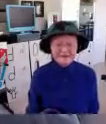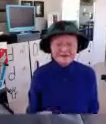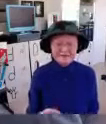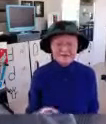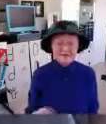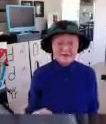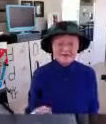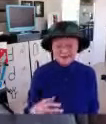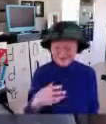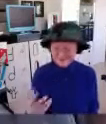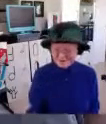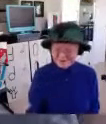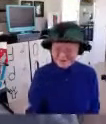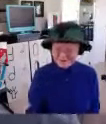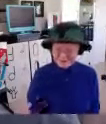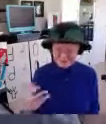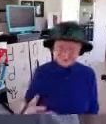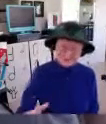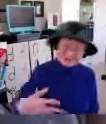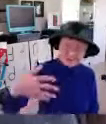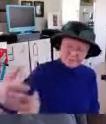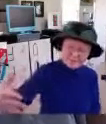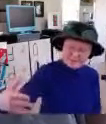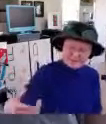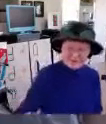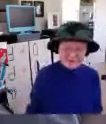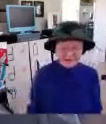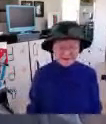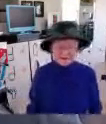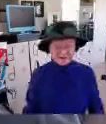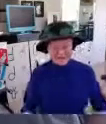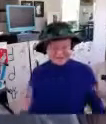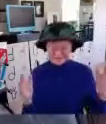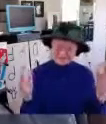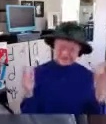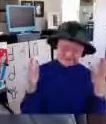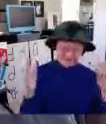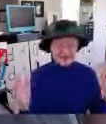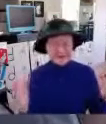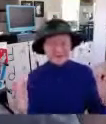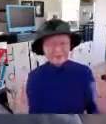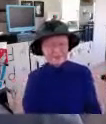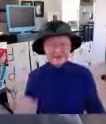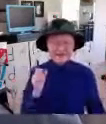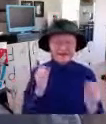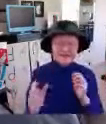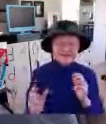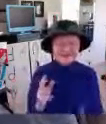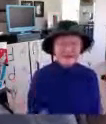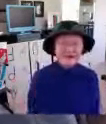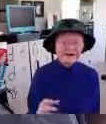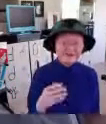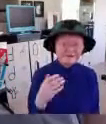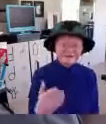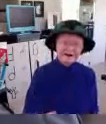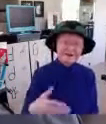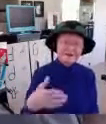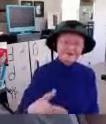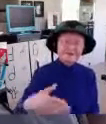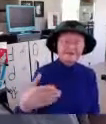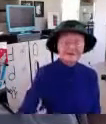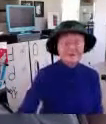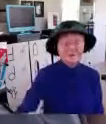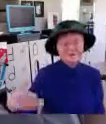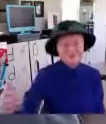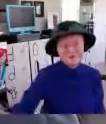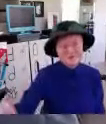Yes. And they agreed to look at the pictures and stand in front of a camera and sign the sign that they know for